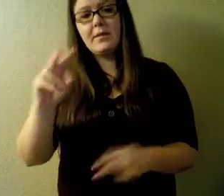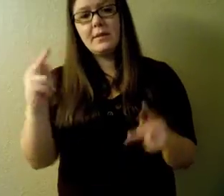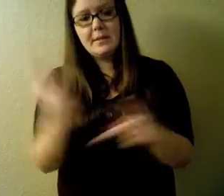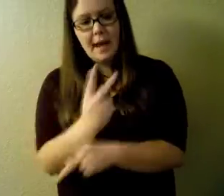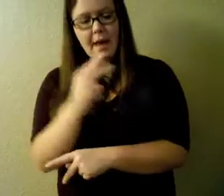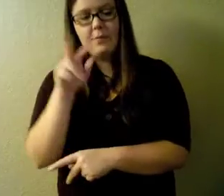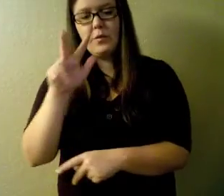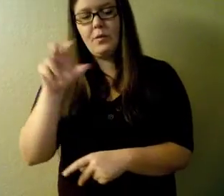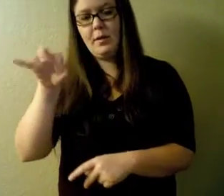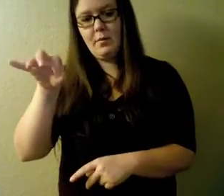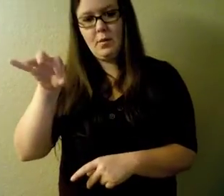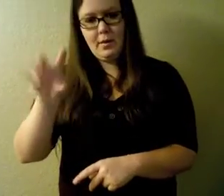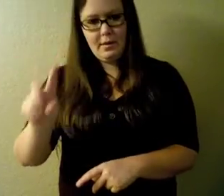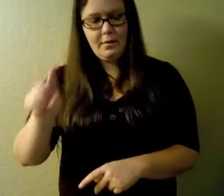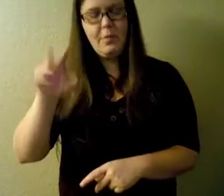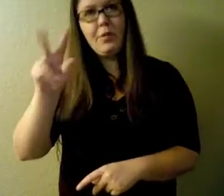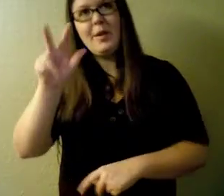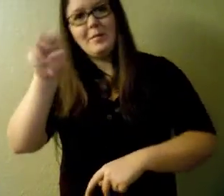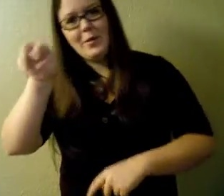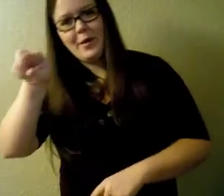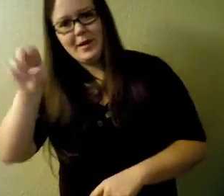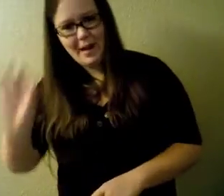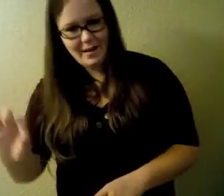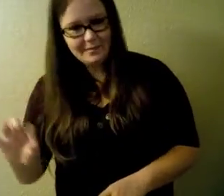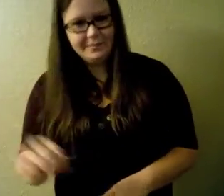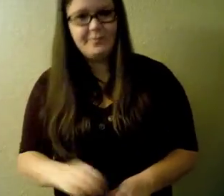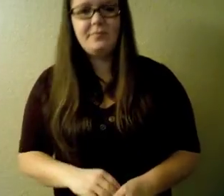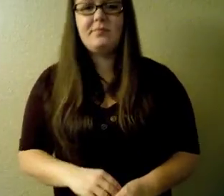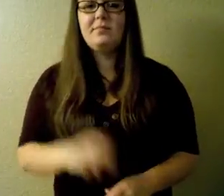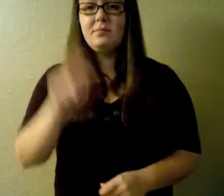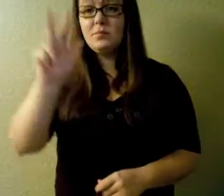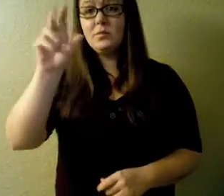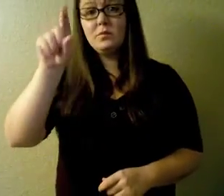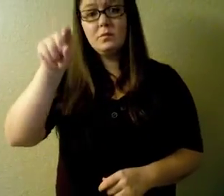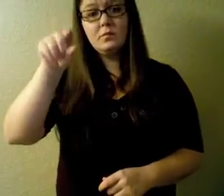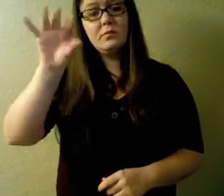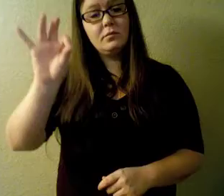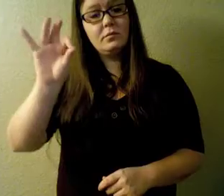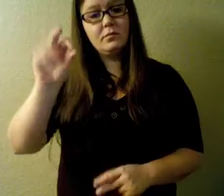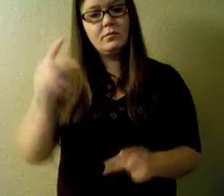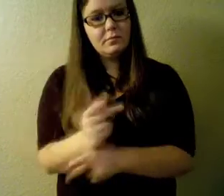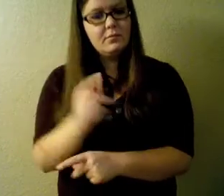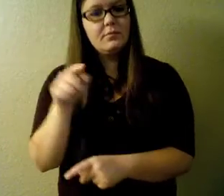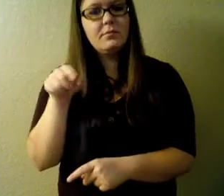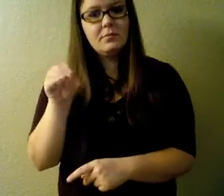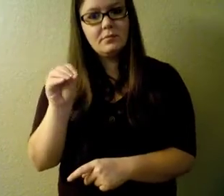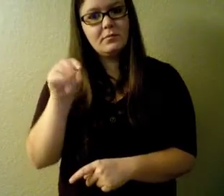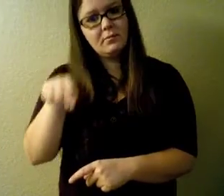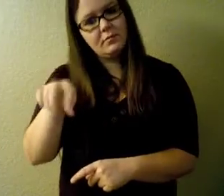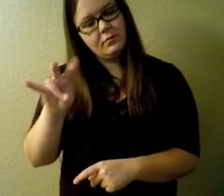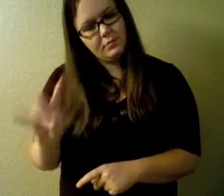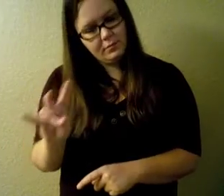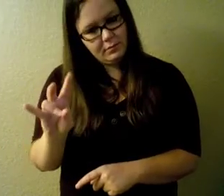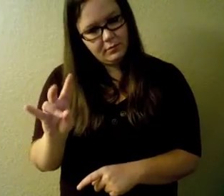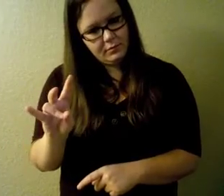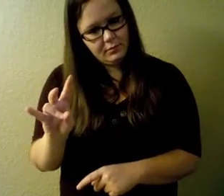Put 0.07 down here. 9 times 7 is 63. Carry